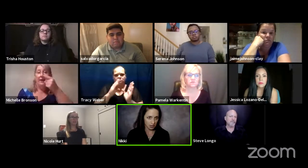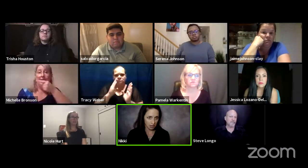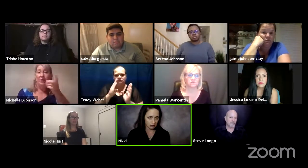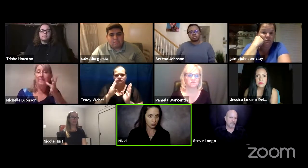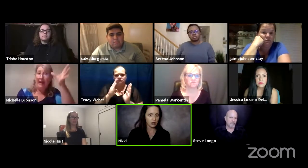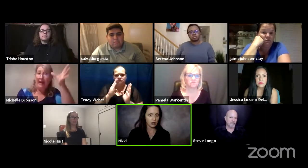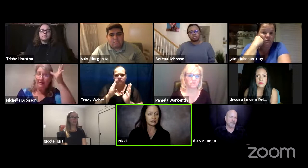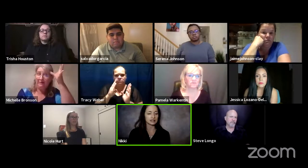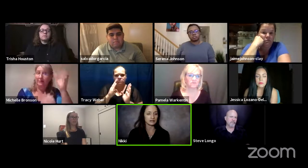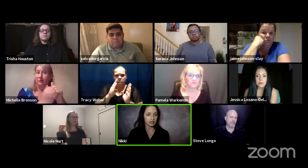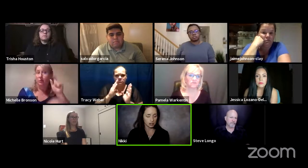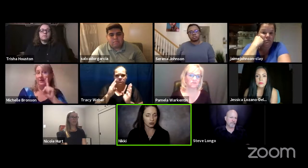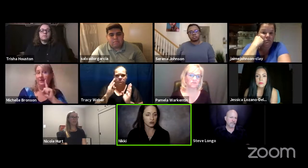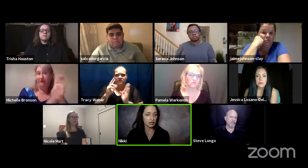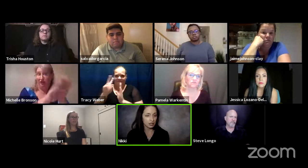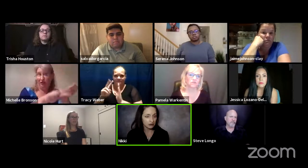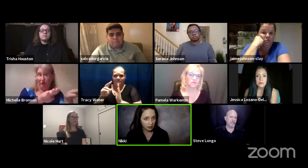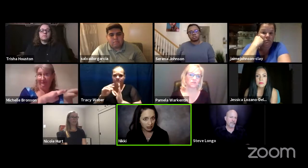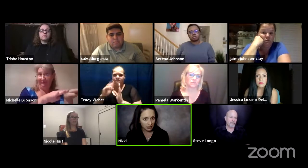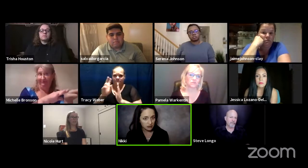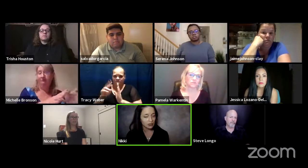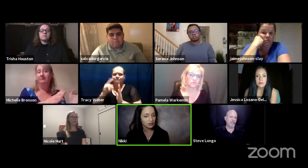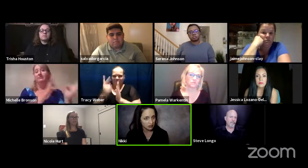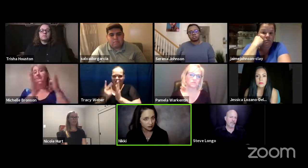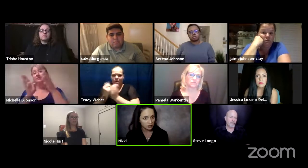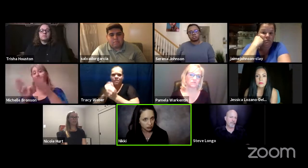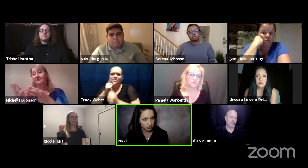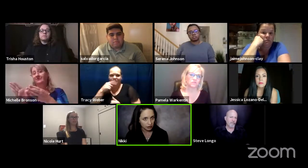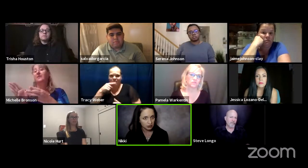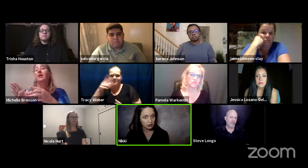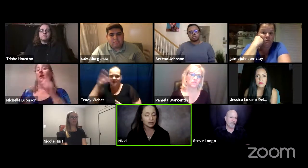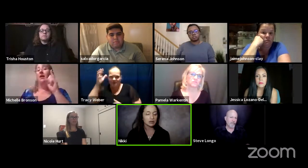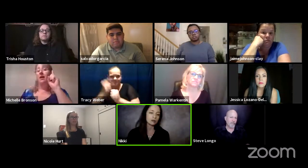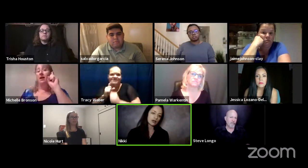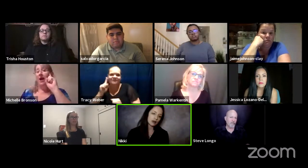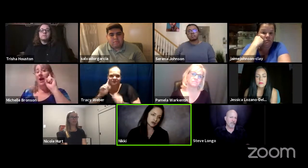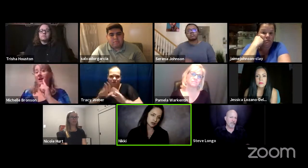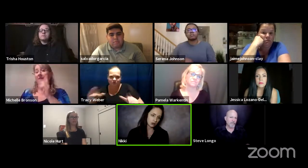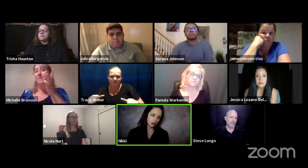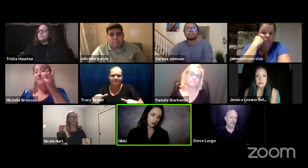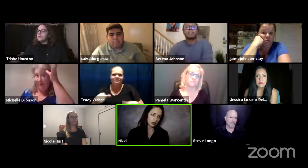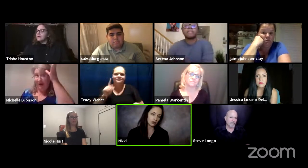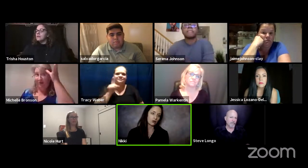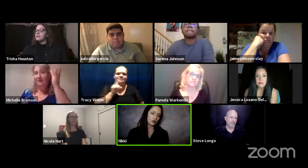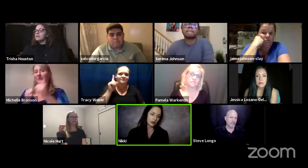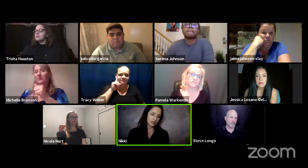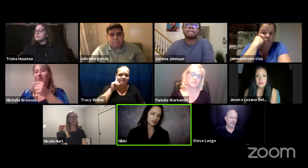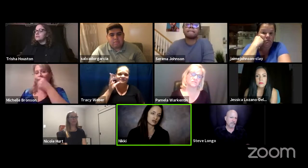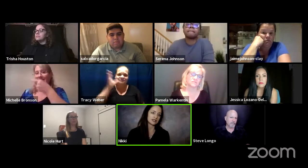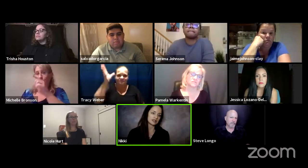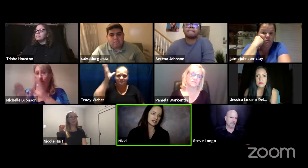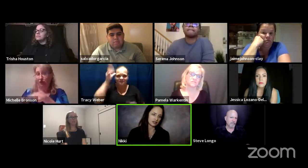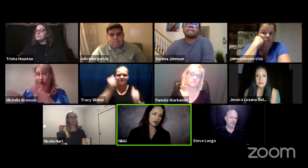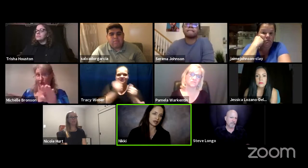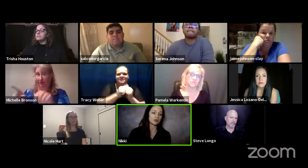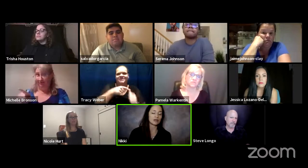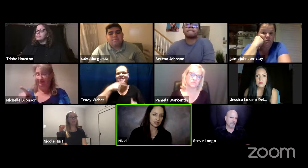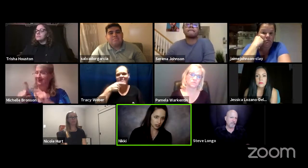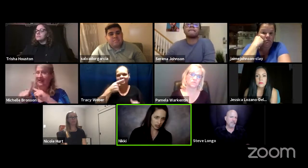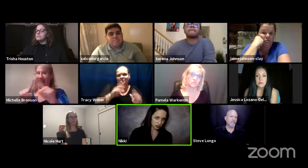mind. One is a video for hearing parents with deaf children, but also one that addresses deaf parents with hearing